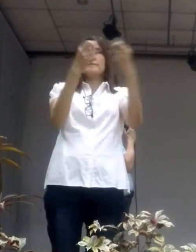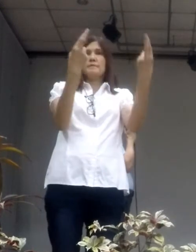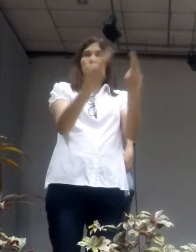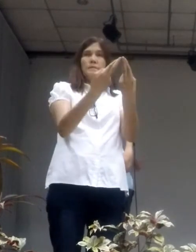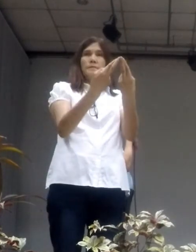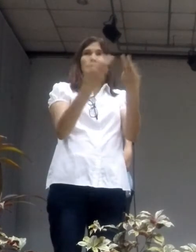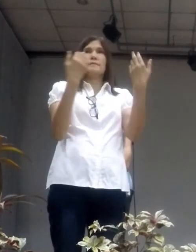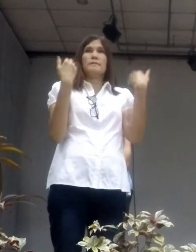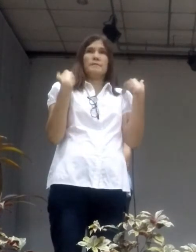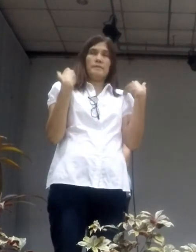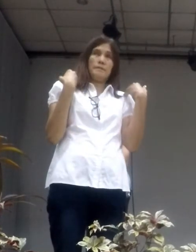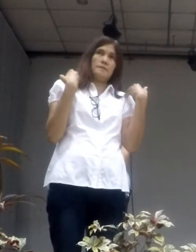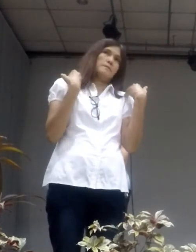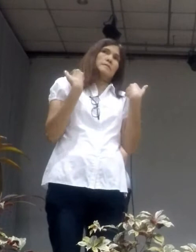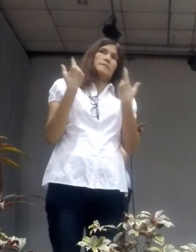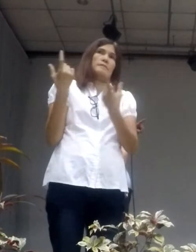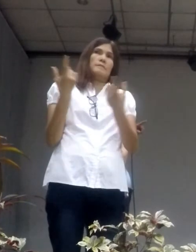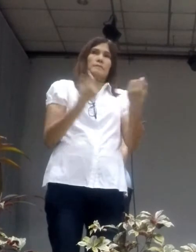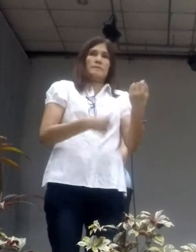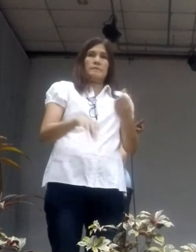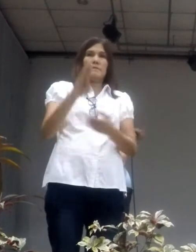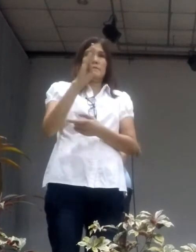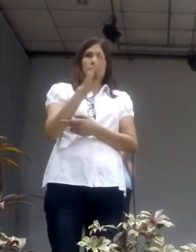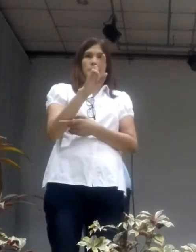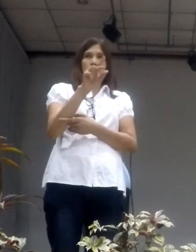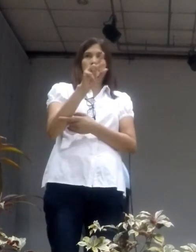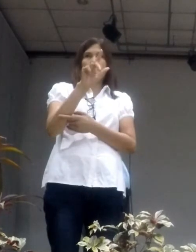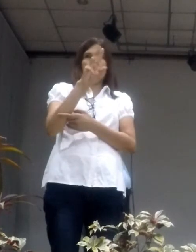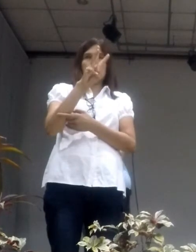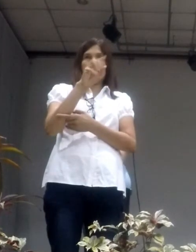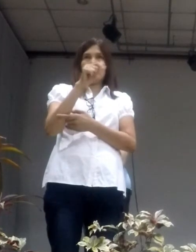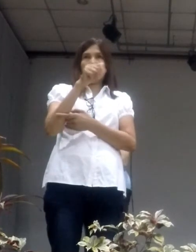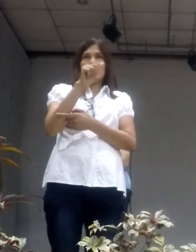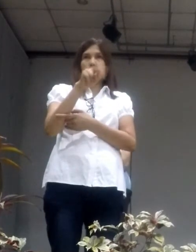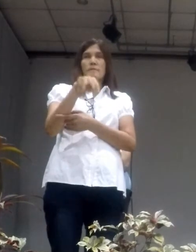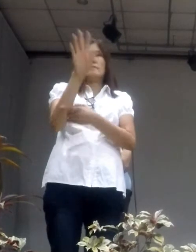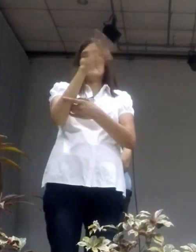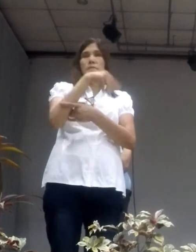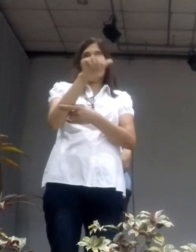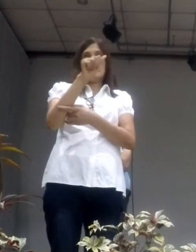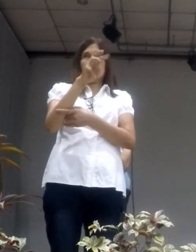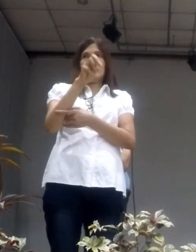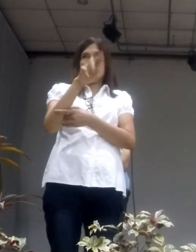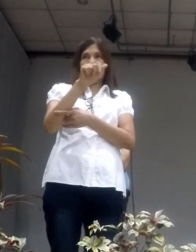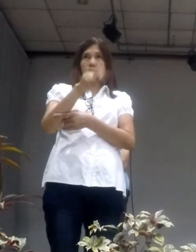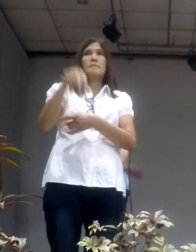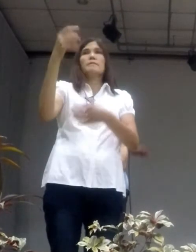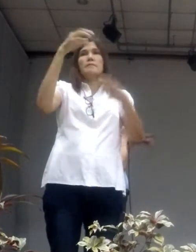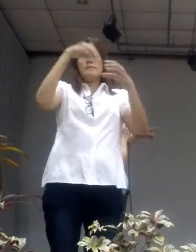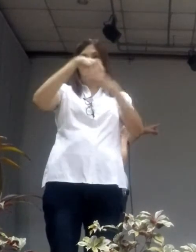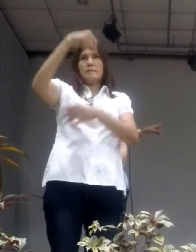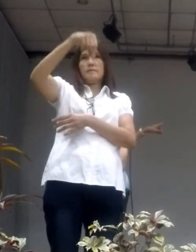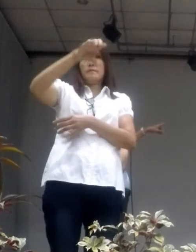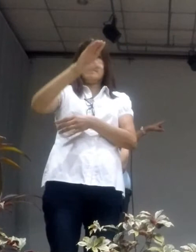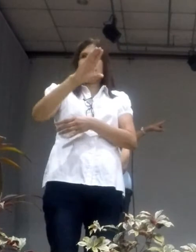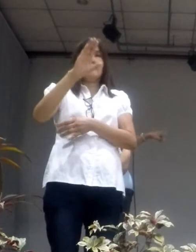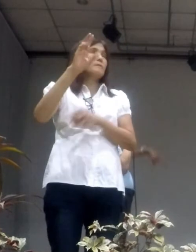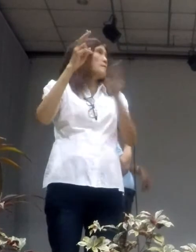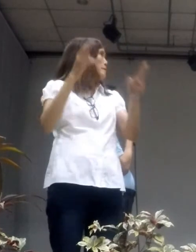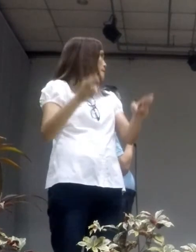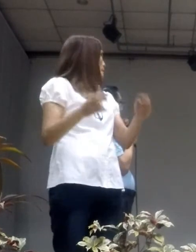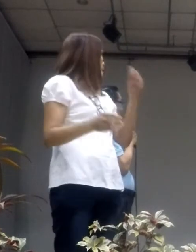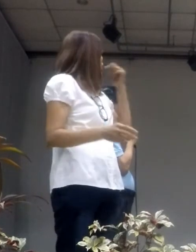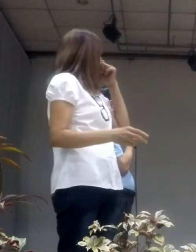We had it in the Bulwag Amoranto inside the Quezon City Hall. And Dr.